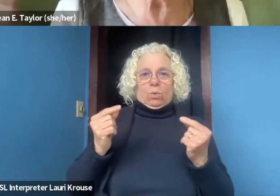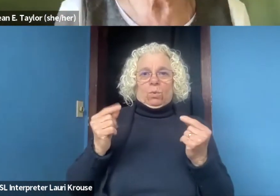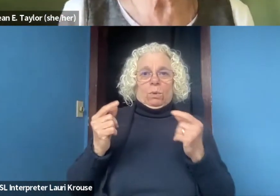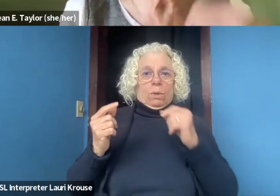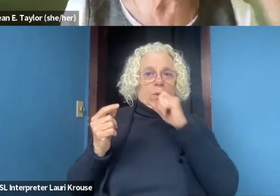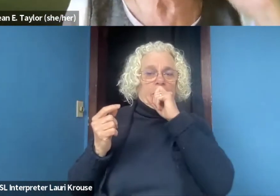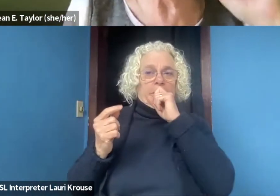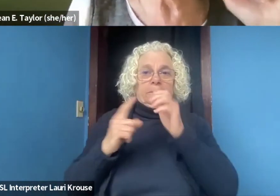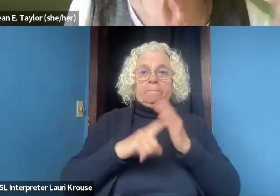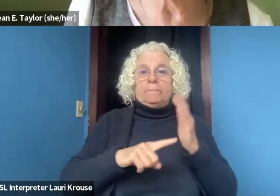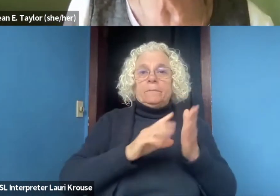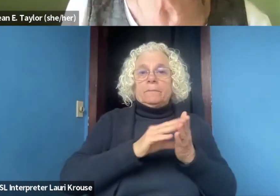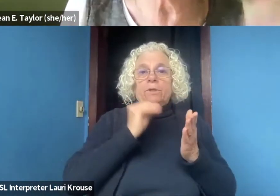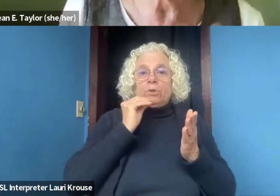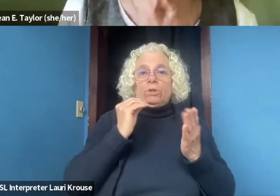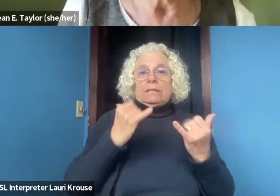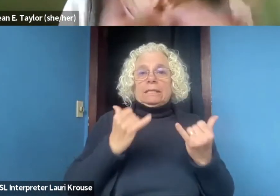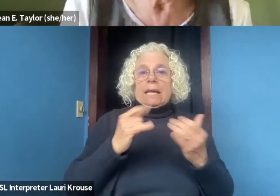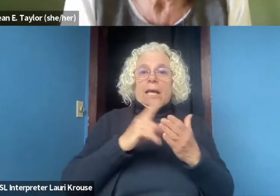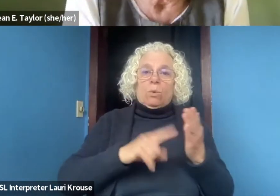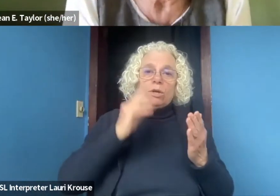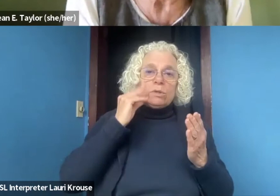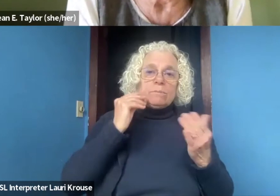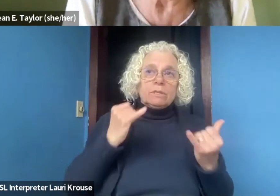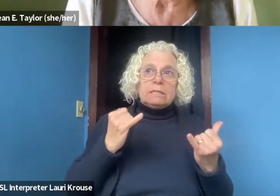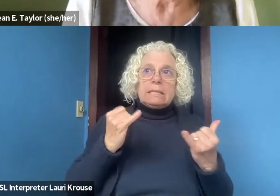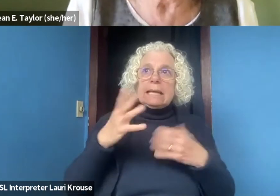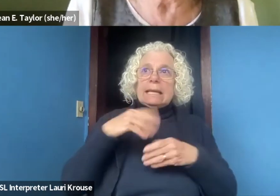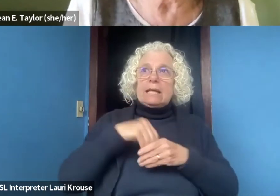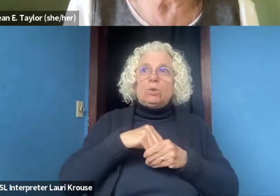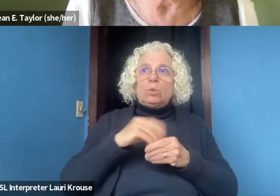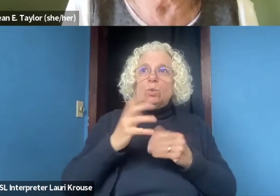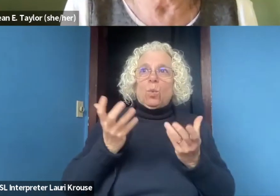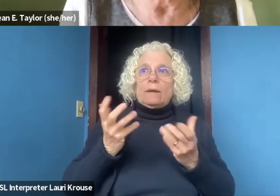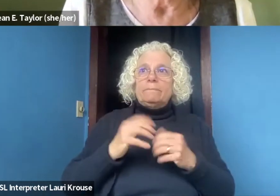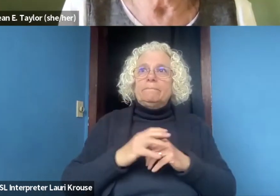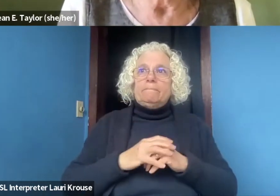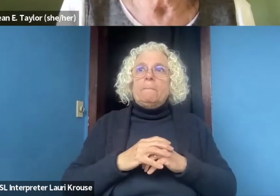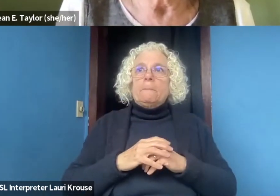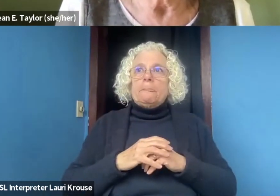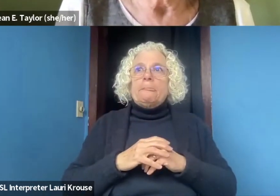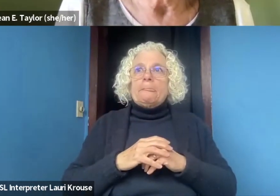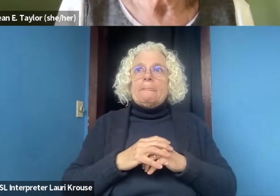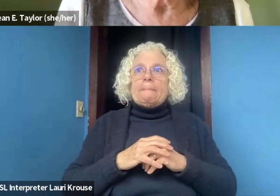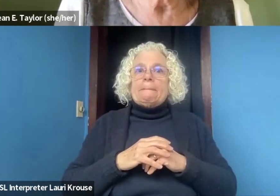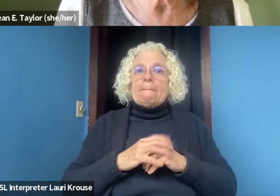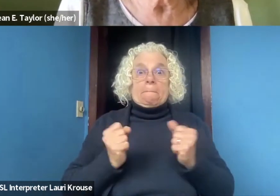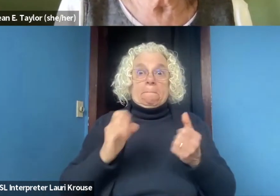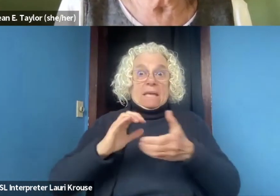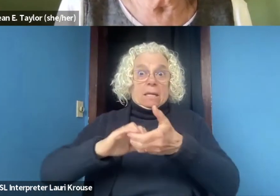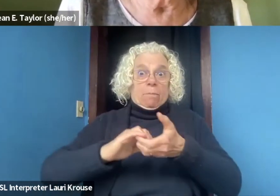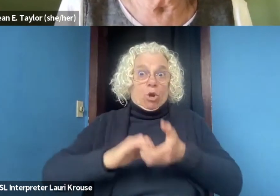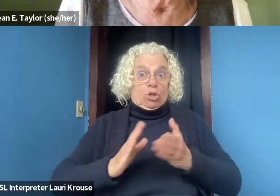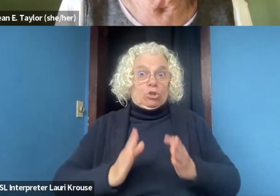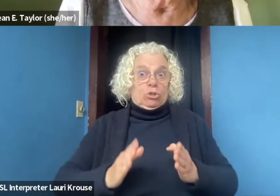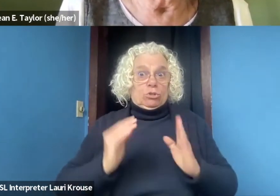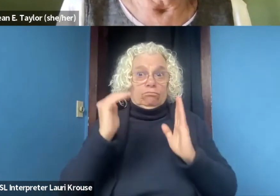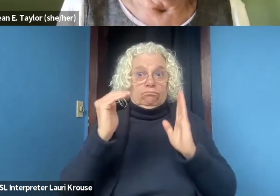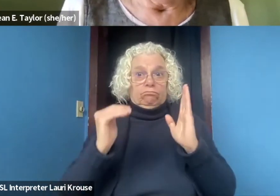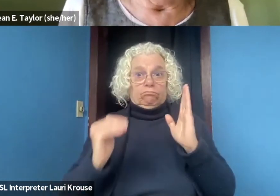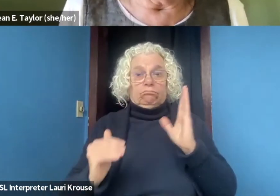you've experienced, building on something you heard, and some of these partnerships are certainly a good example. So I think we're just going to get